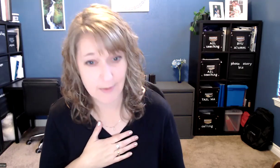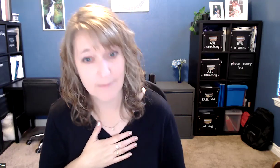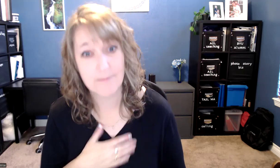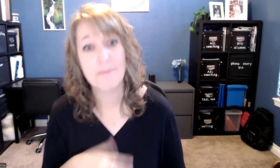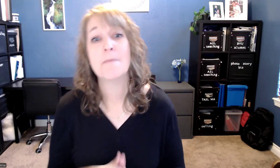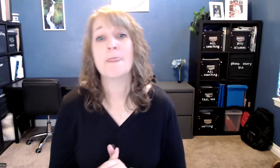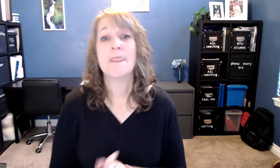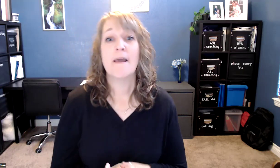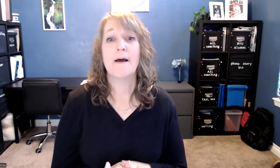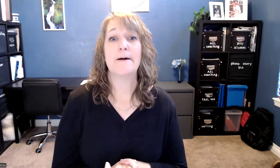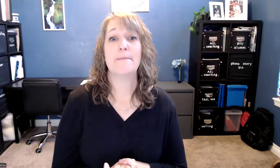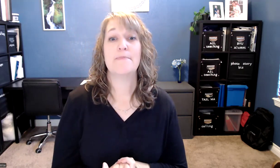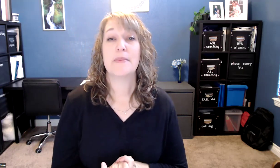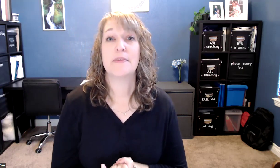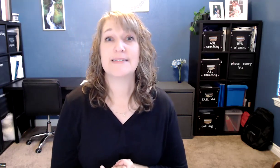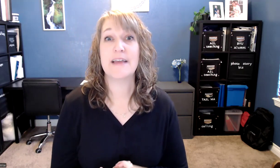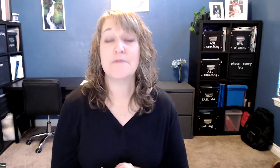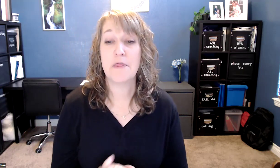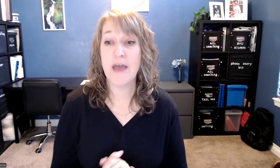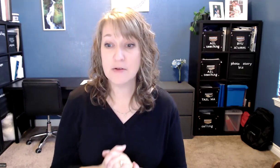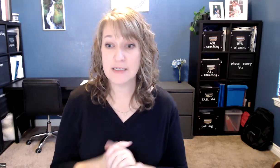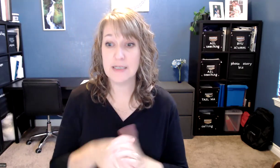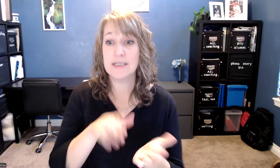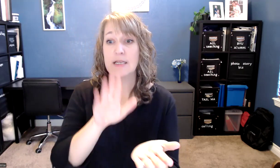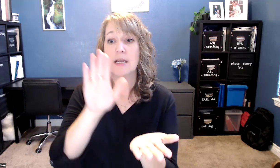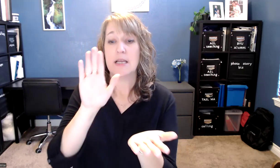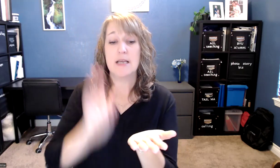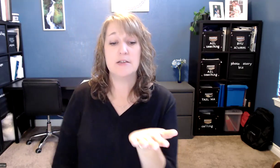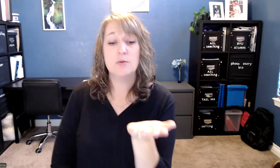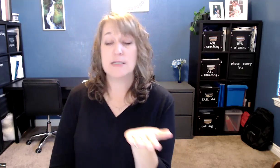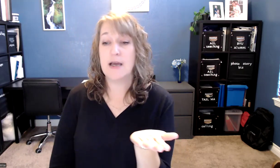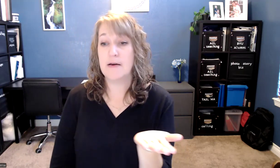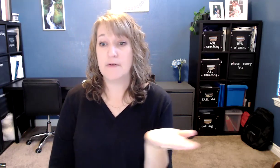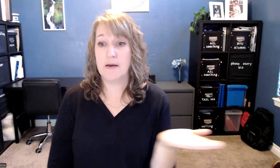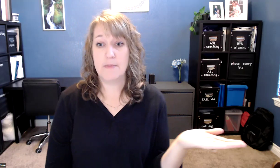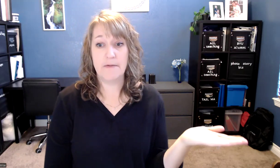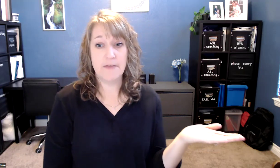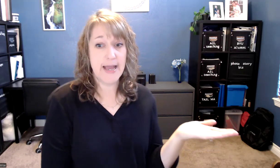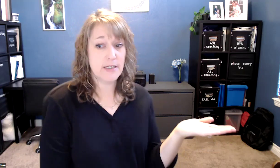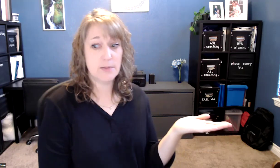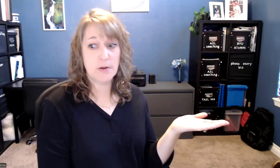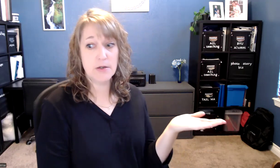know. The sign for 1,000 is you want to have a flat hand shape on